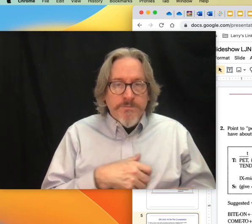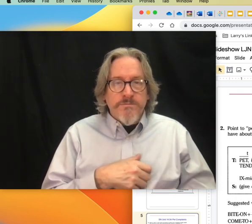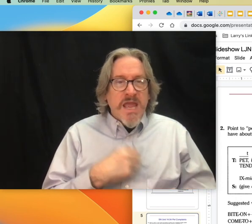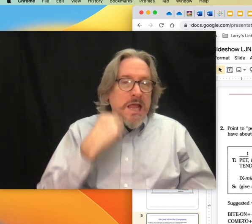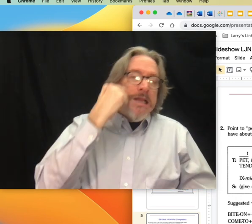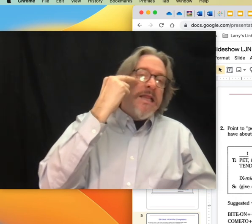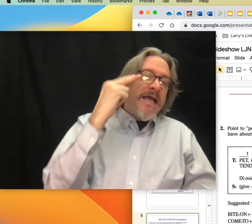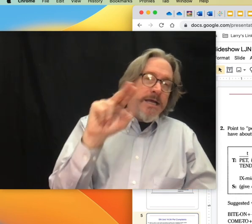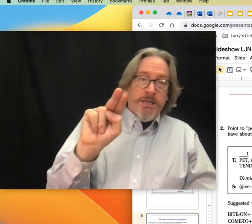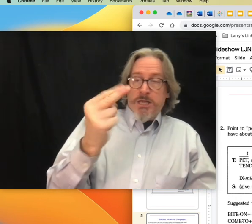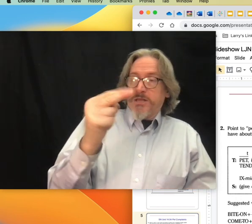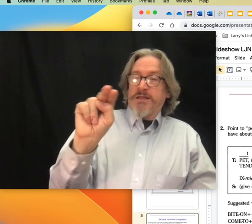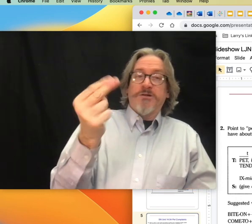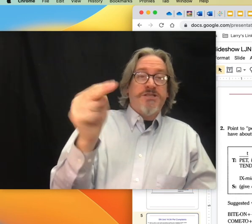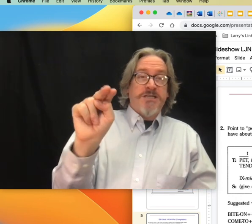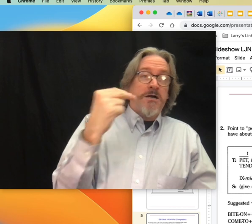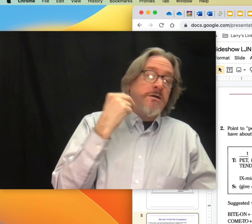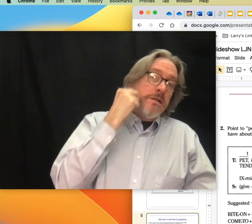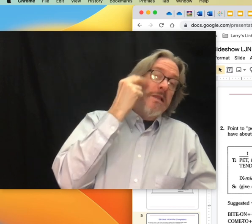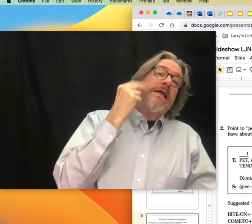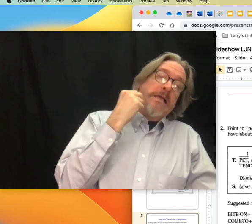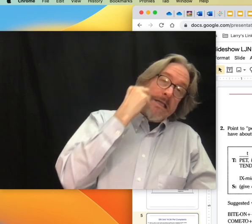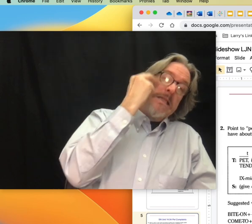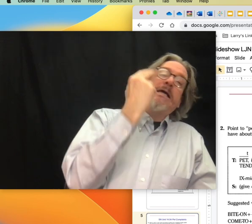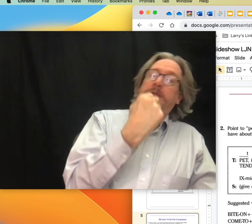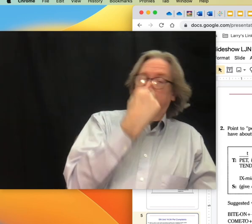Yell. Lick. Here's the tongue.